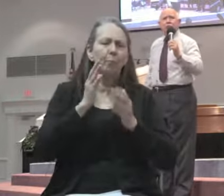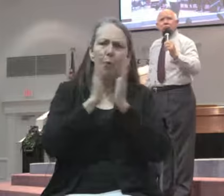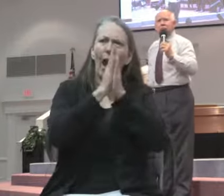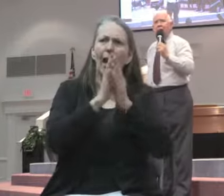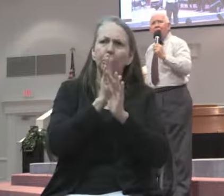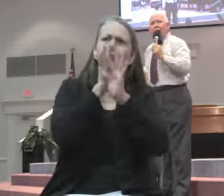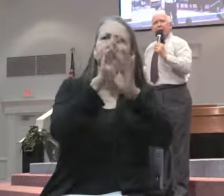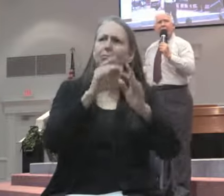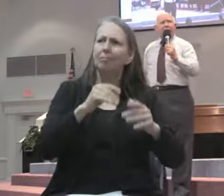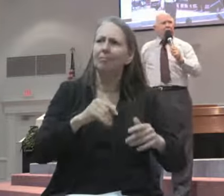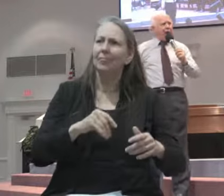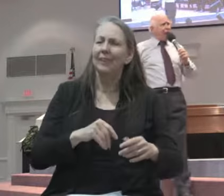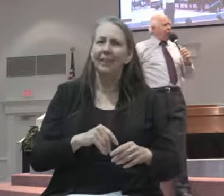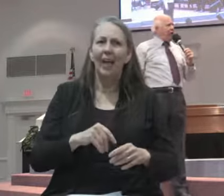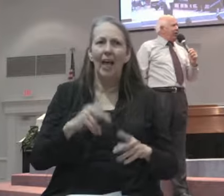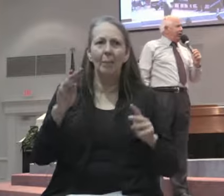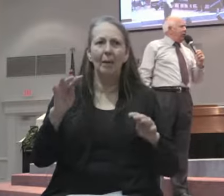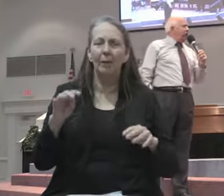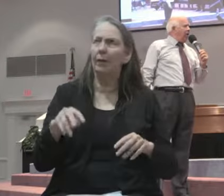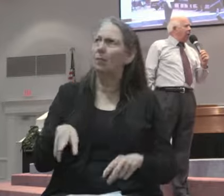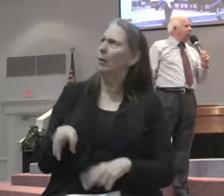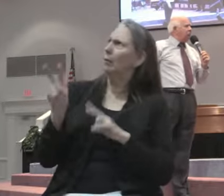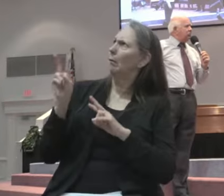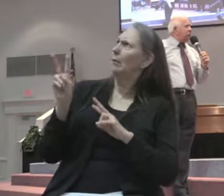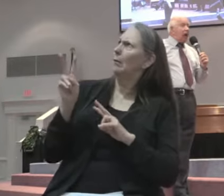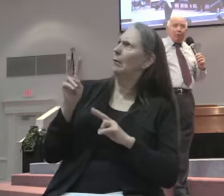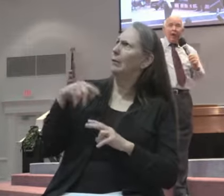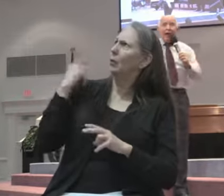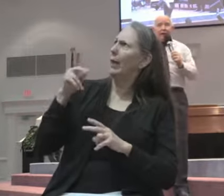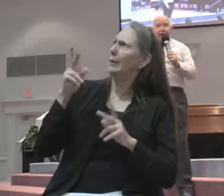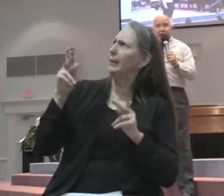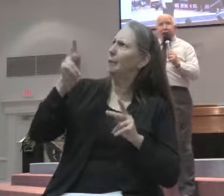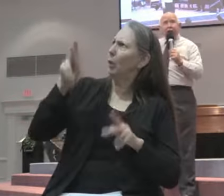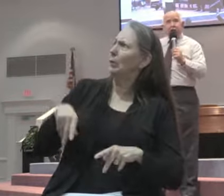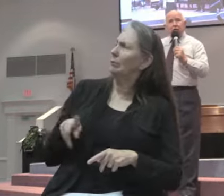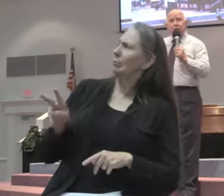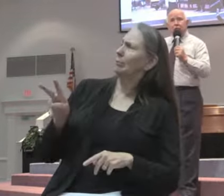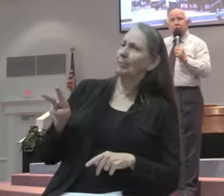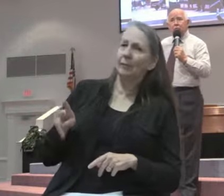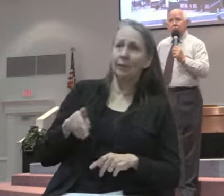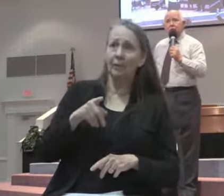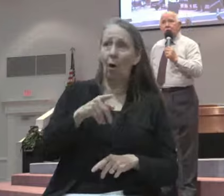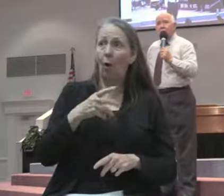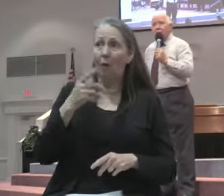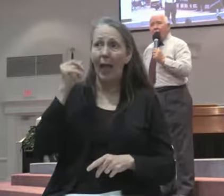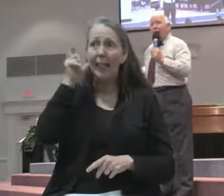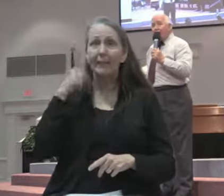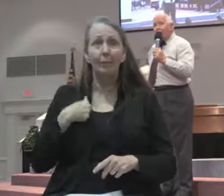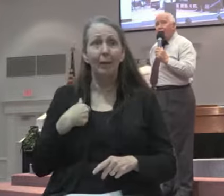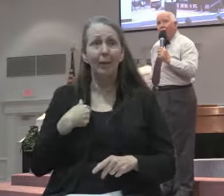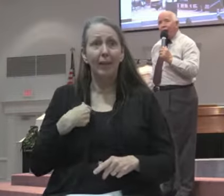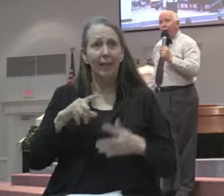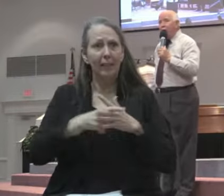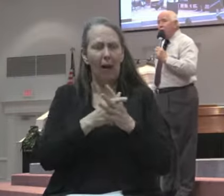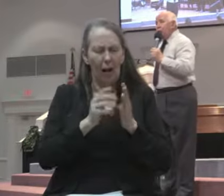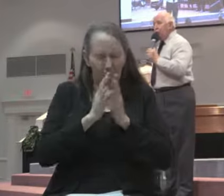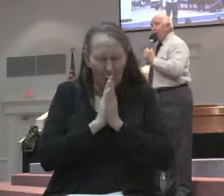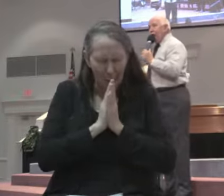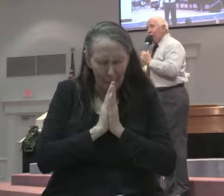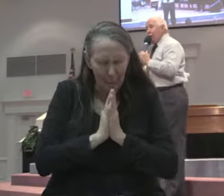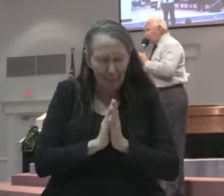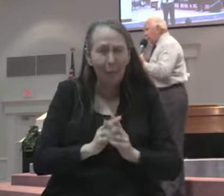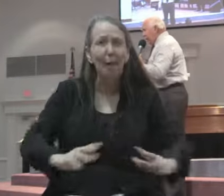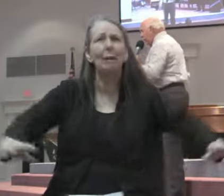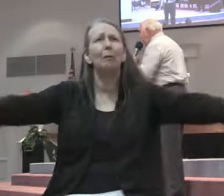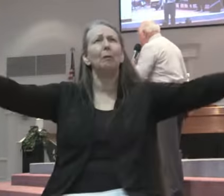loud. Acting like somebody crazy, you know. And they did. All right. They got started